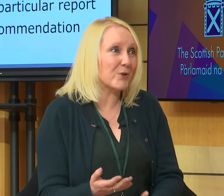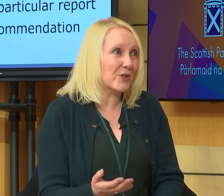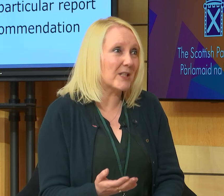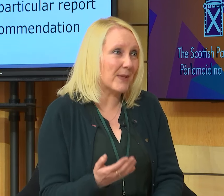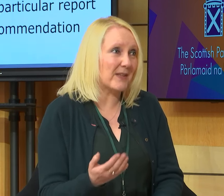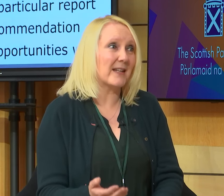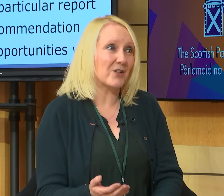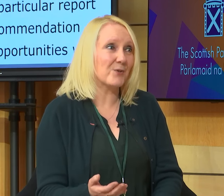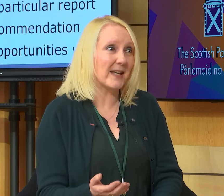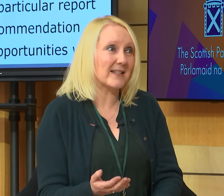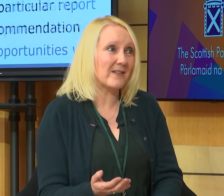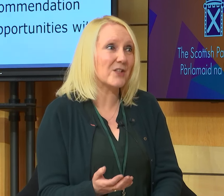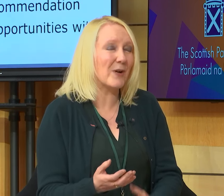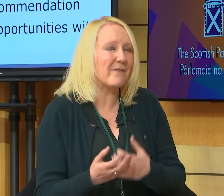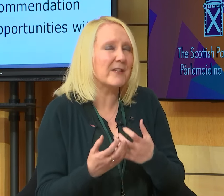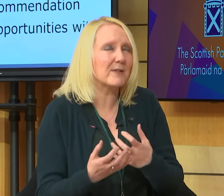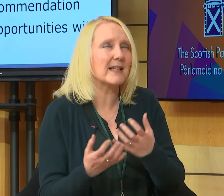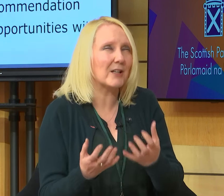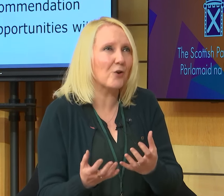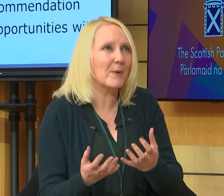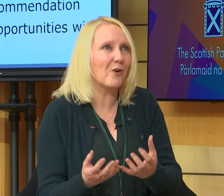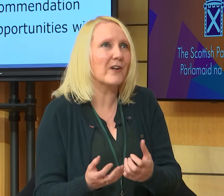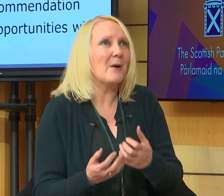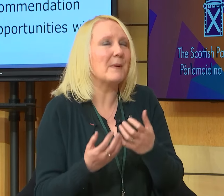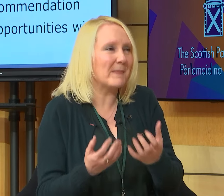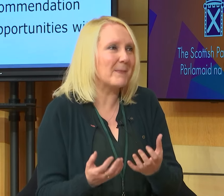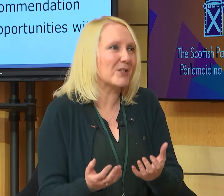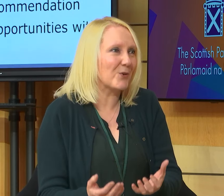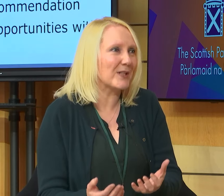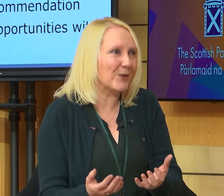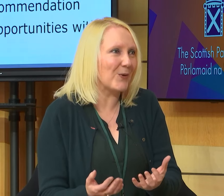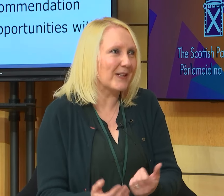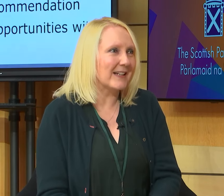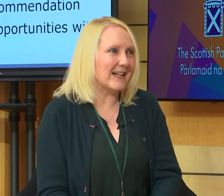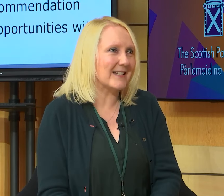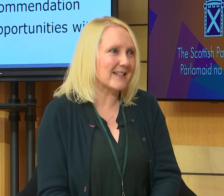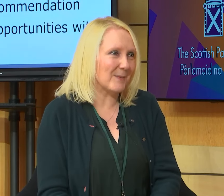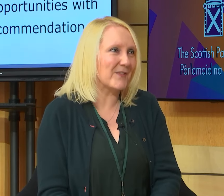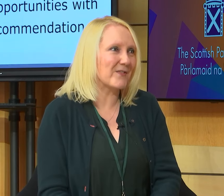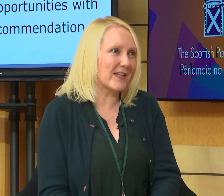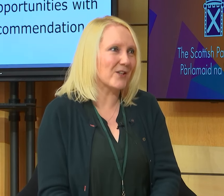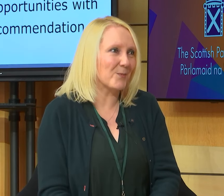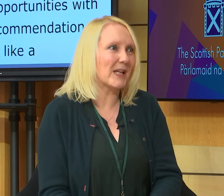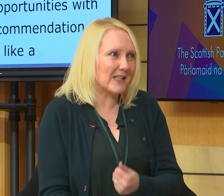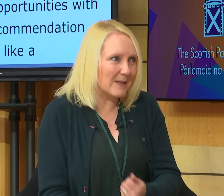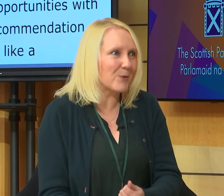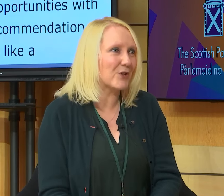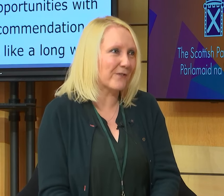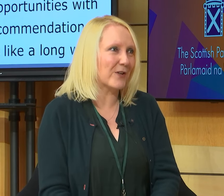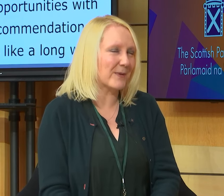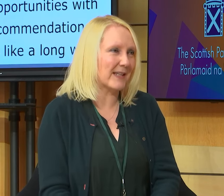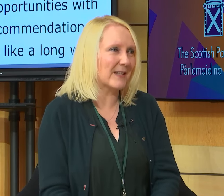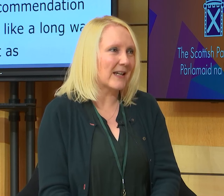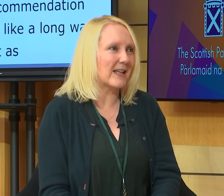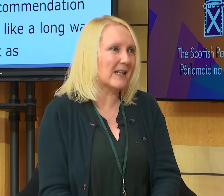are opportunities within the National Care Service, so it feels like a long way off, but maybe it's not as long as some of us fear, and we can keep pushing